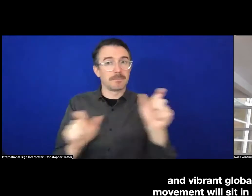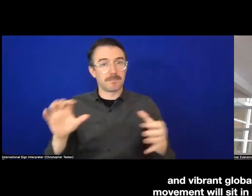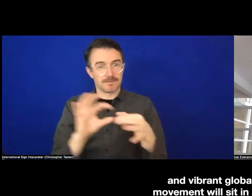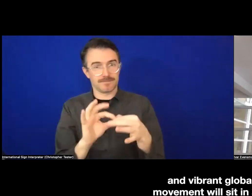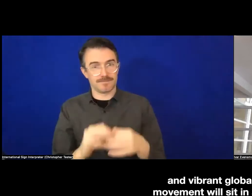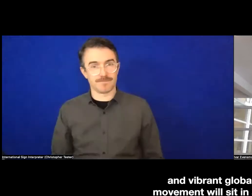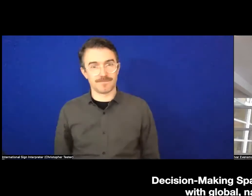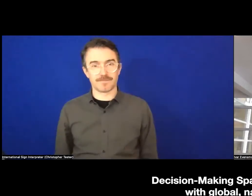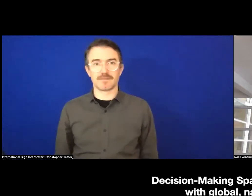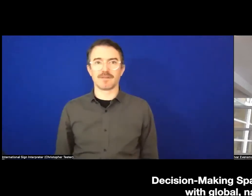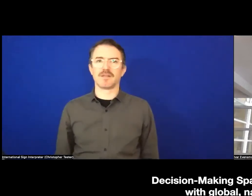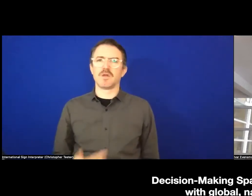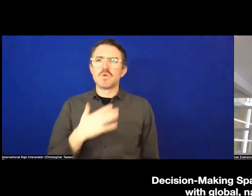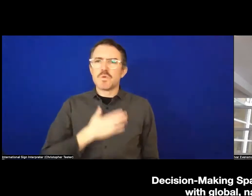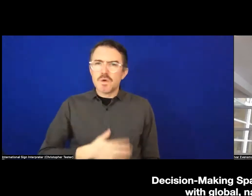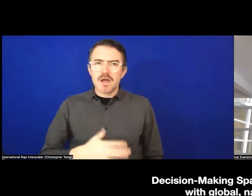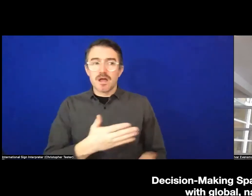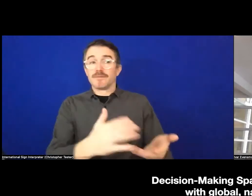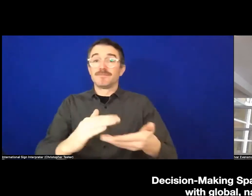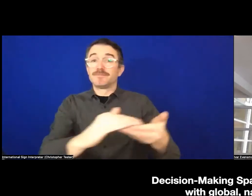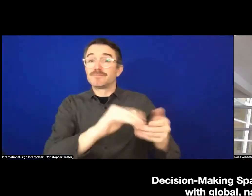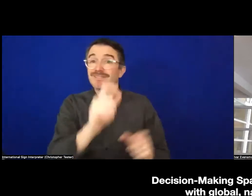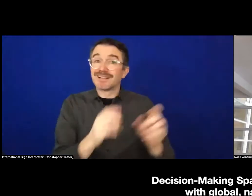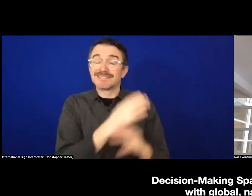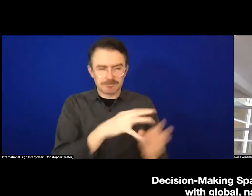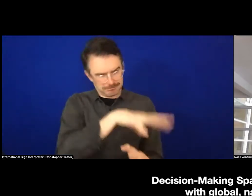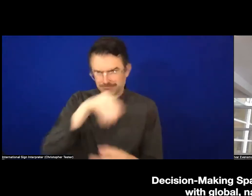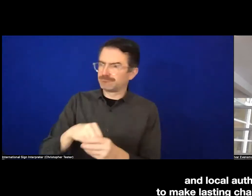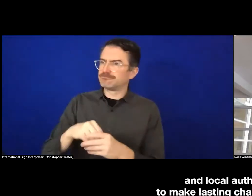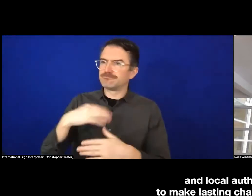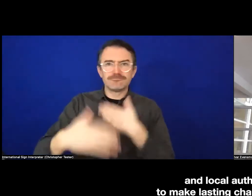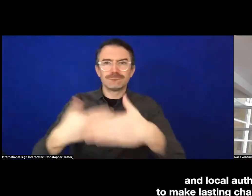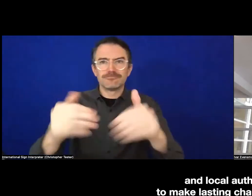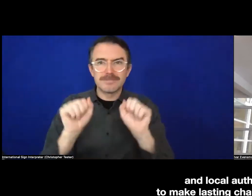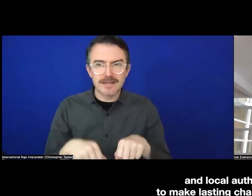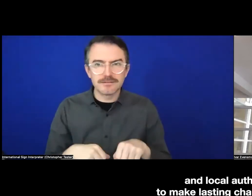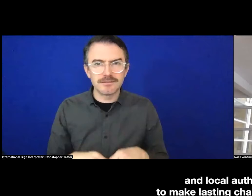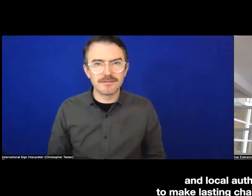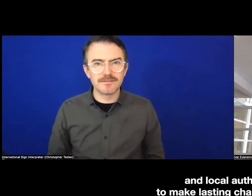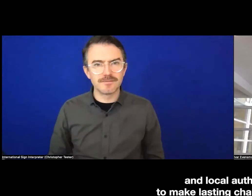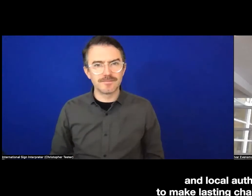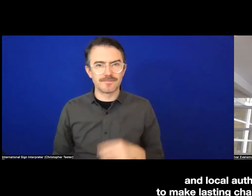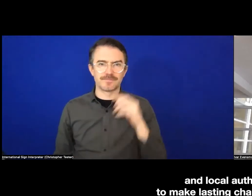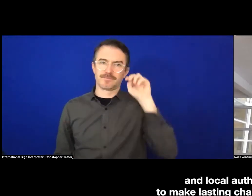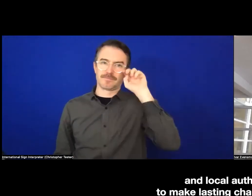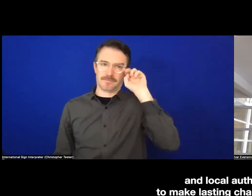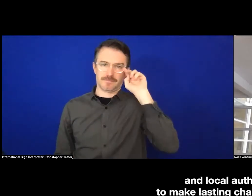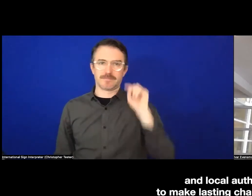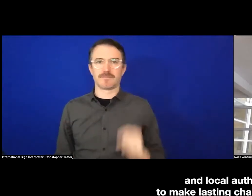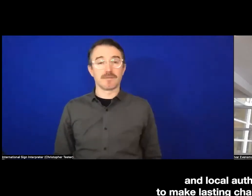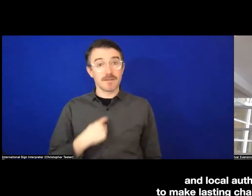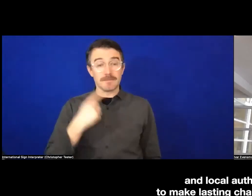disability movement will sit in all necessary decision-making spaces together with global, national, and local authorities to